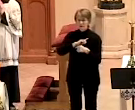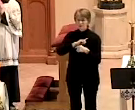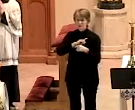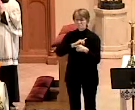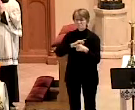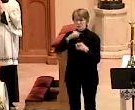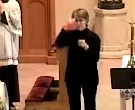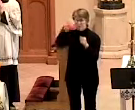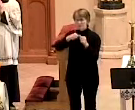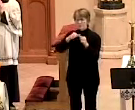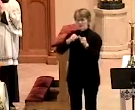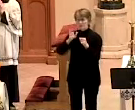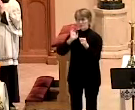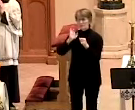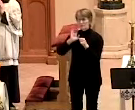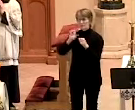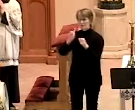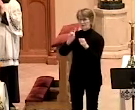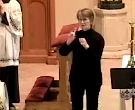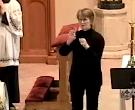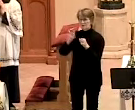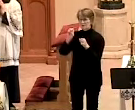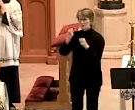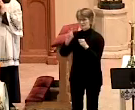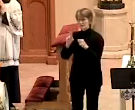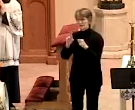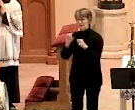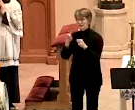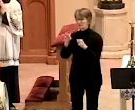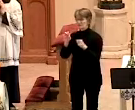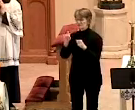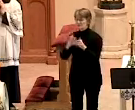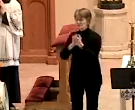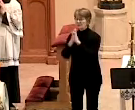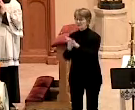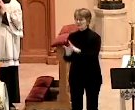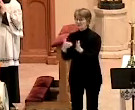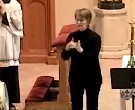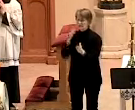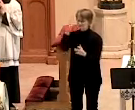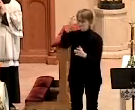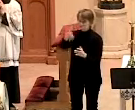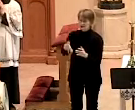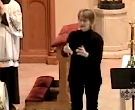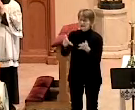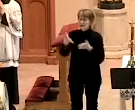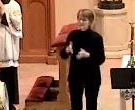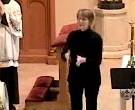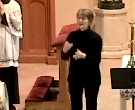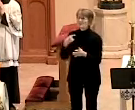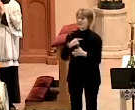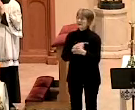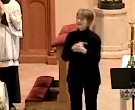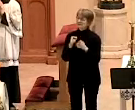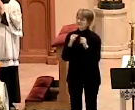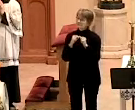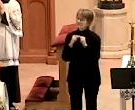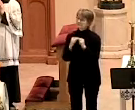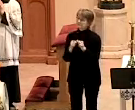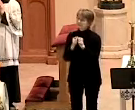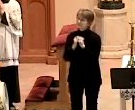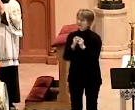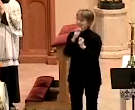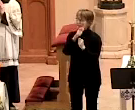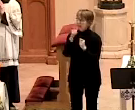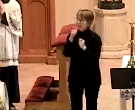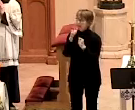dust, and to dust we shall return, may through a steadfast observance of Lent gain pardon